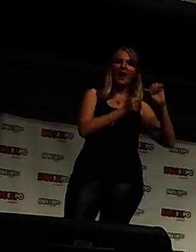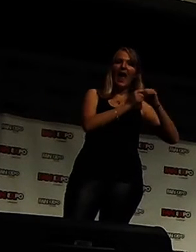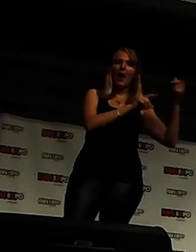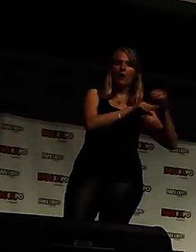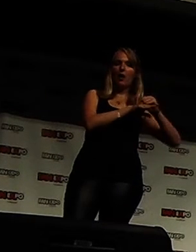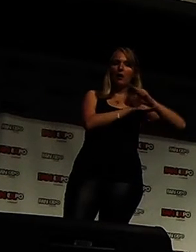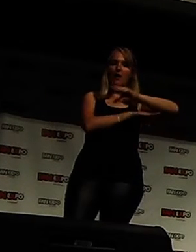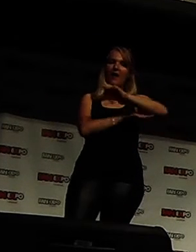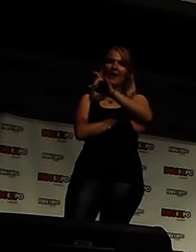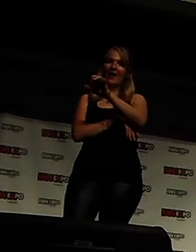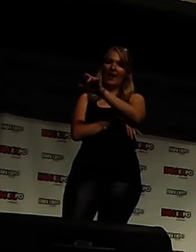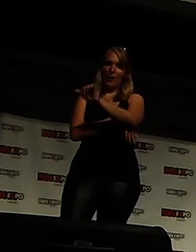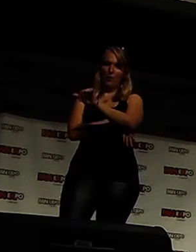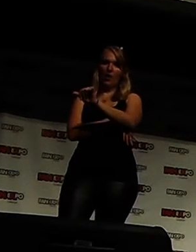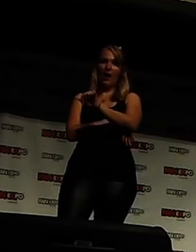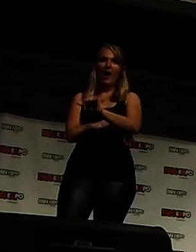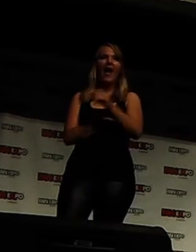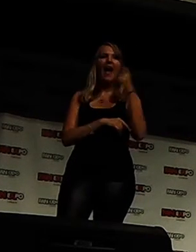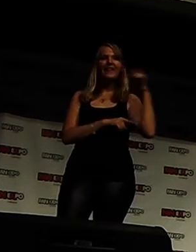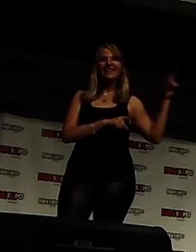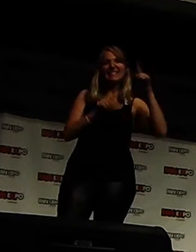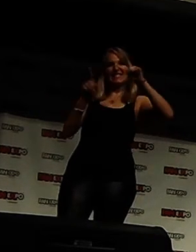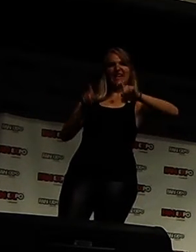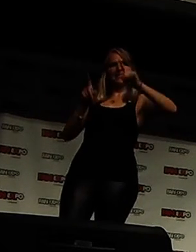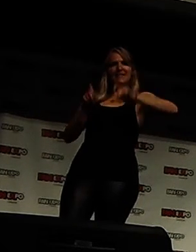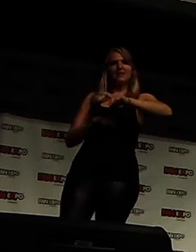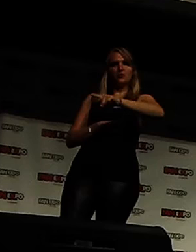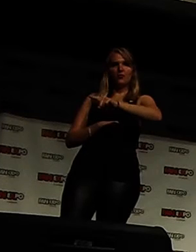I think he tests her a lot, actually. It's a really good question.